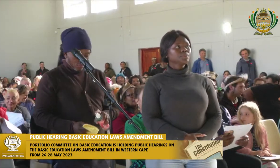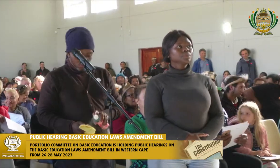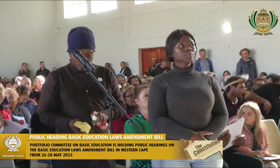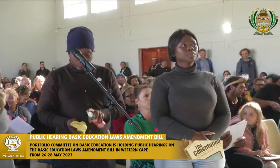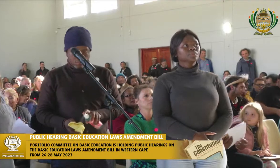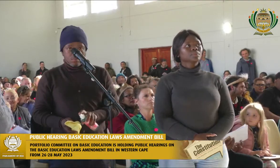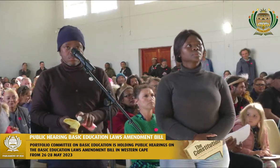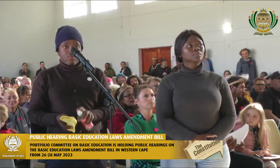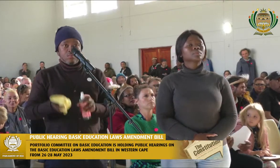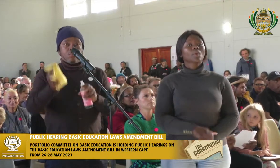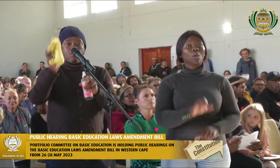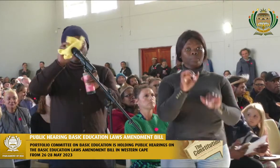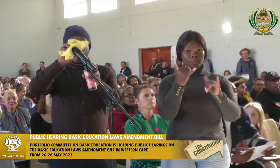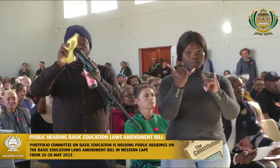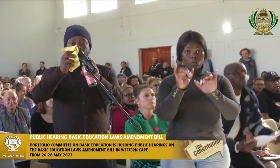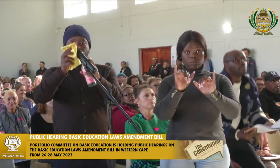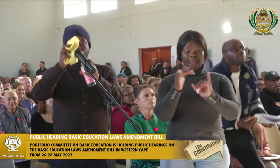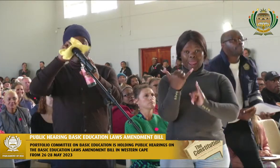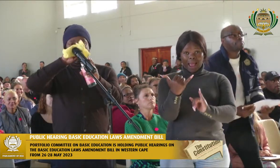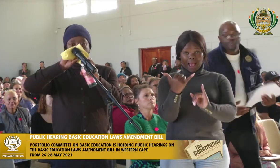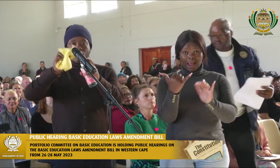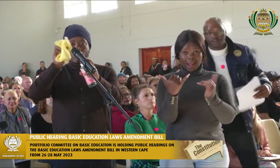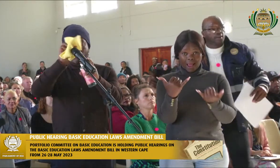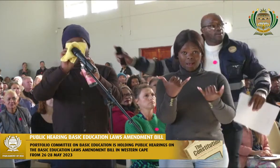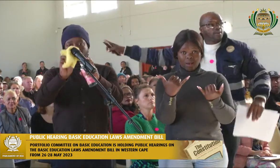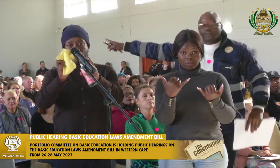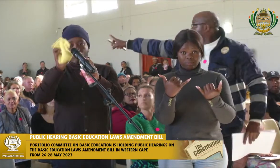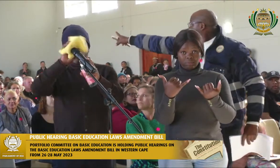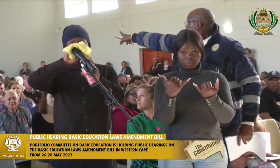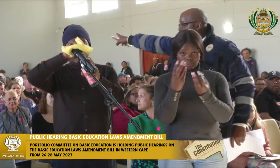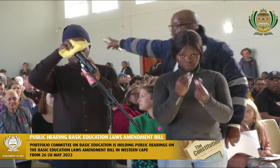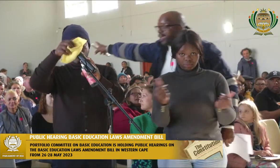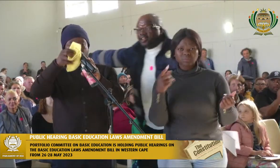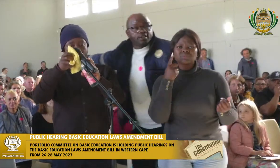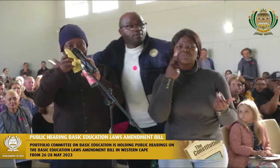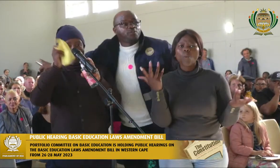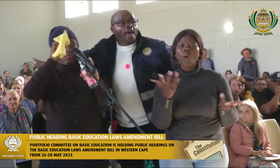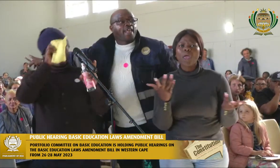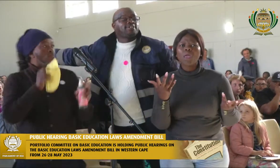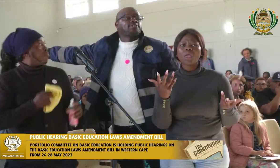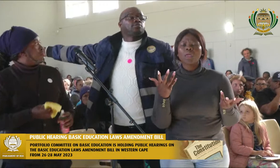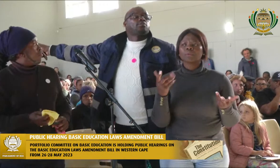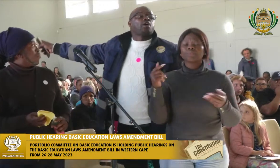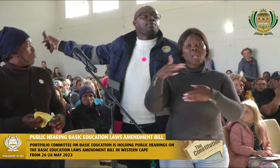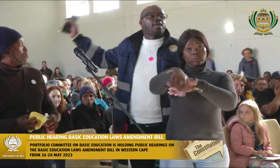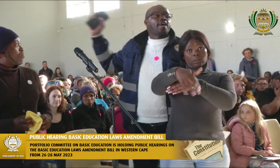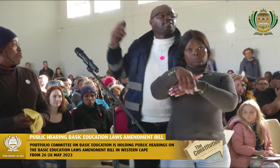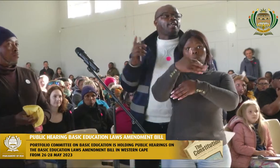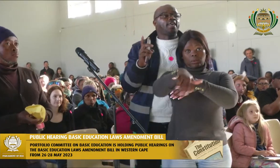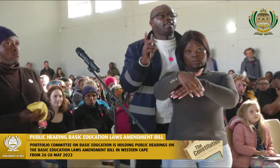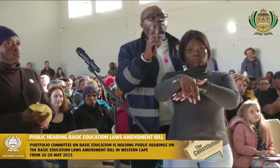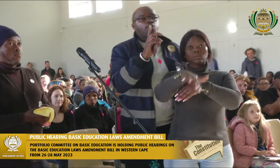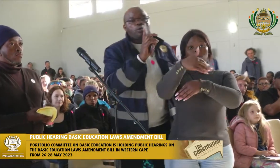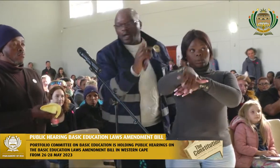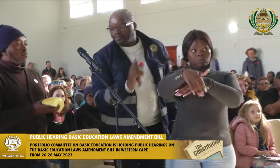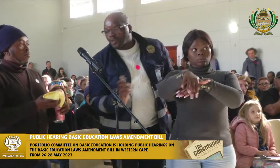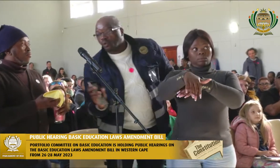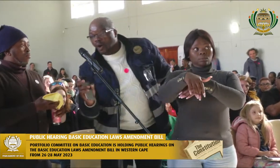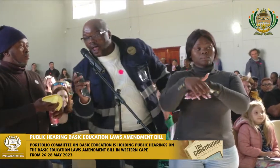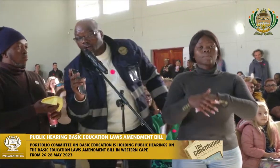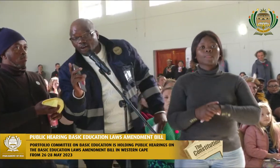No. Let's deal with it now. Where have you seen the emblem of the ANC? I'm not talking to